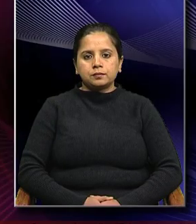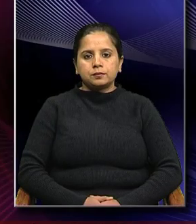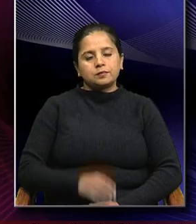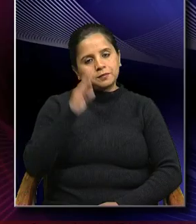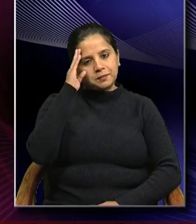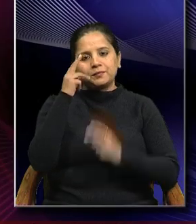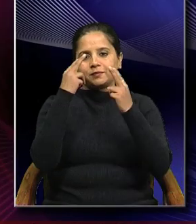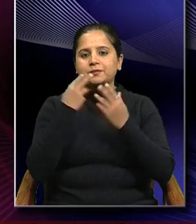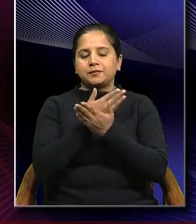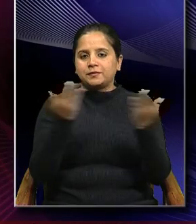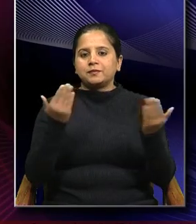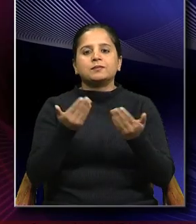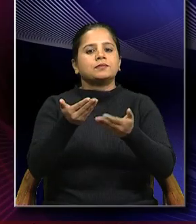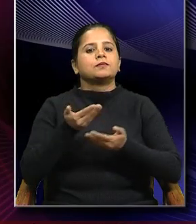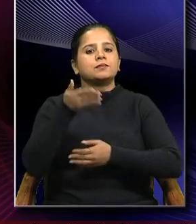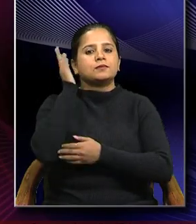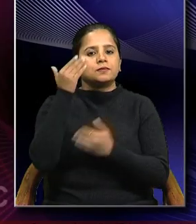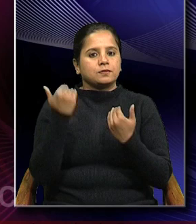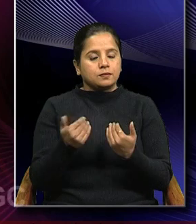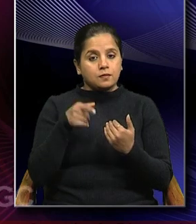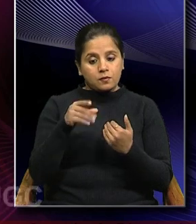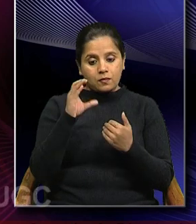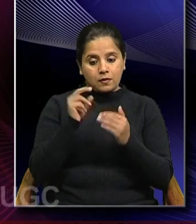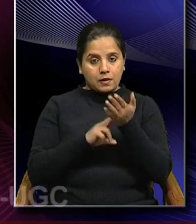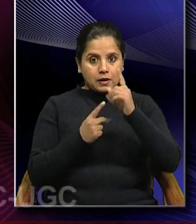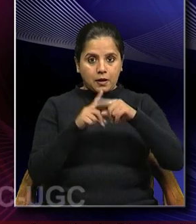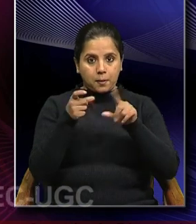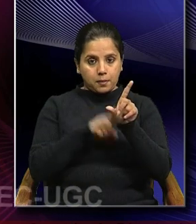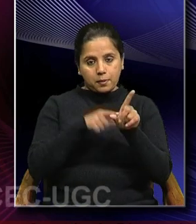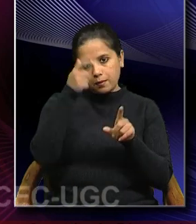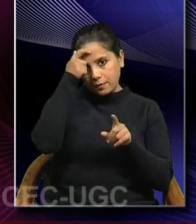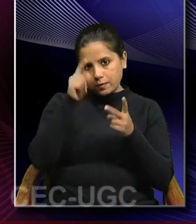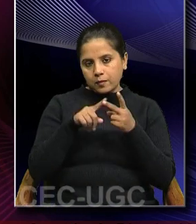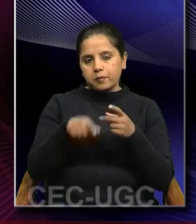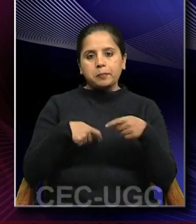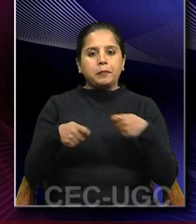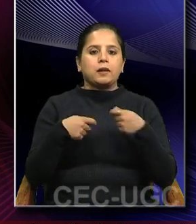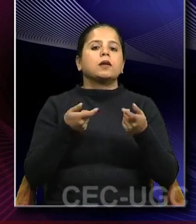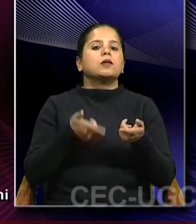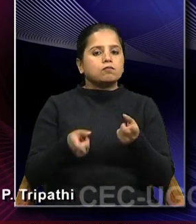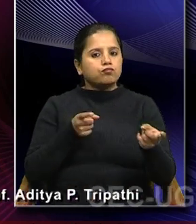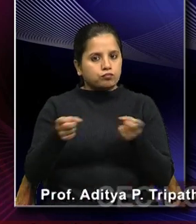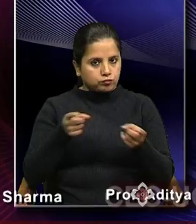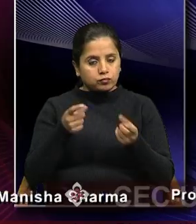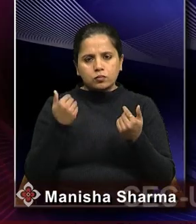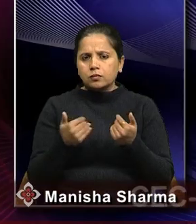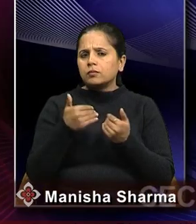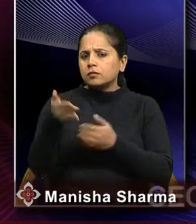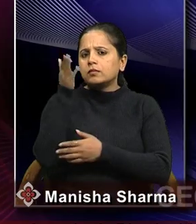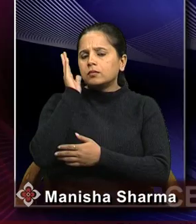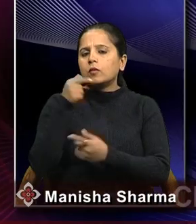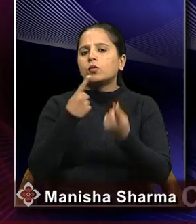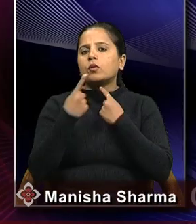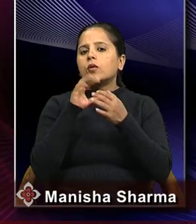Hello viewers, welcome to our lecture series on contemporary issues in business and management, and in this very series we are going to talk